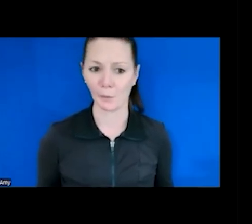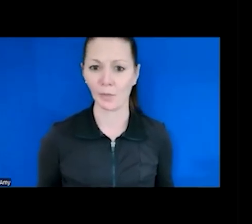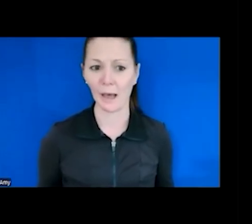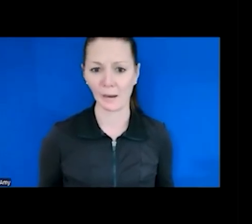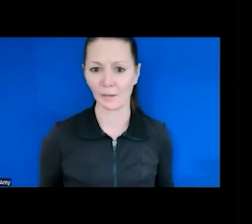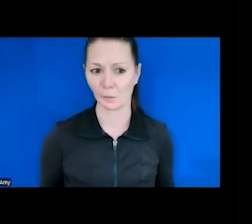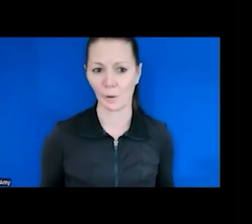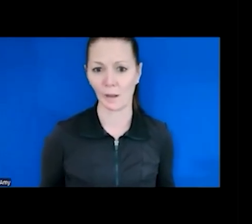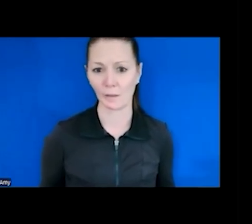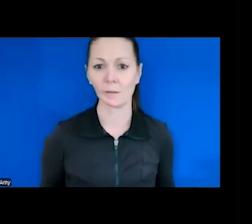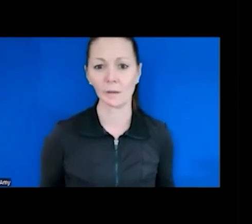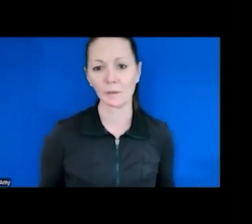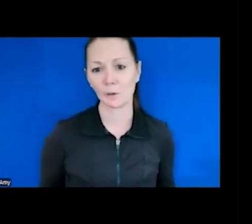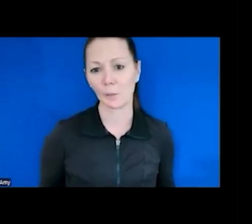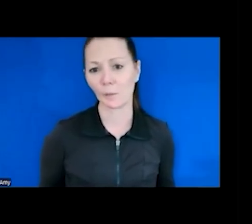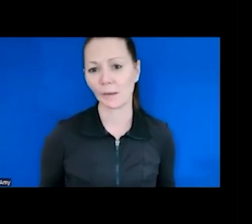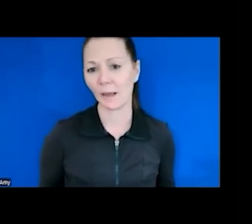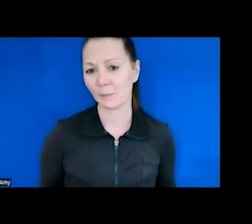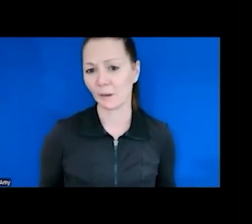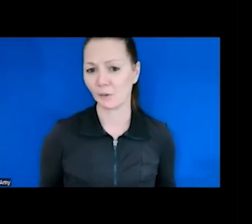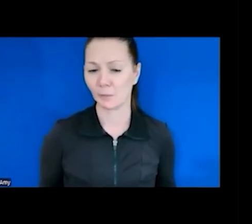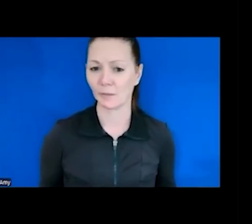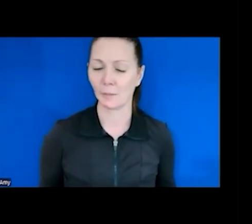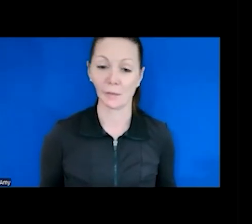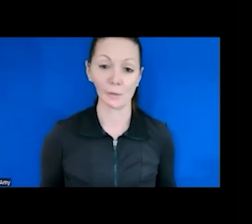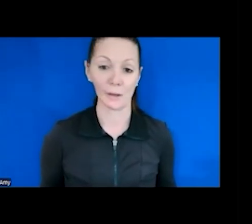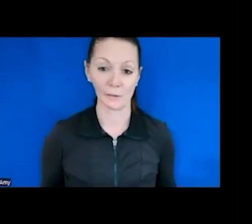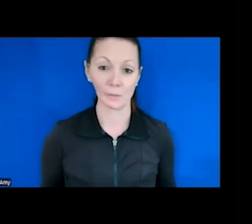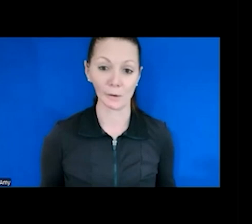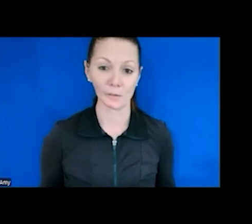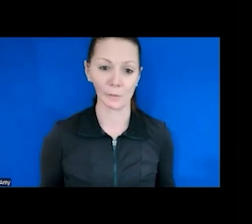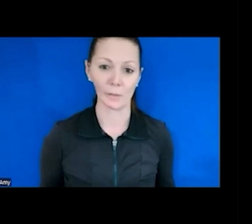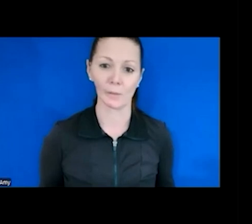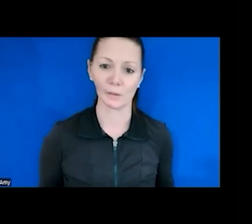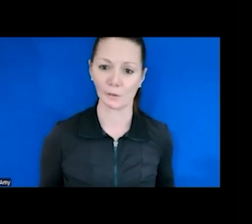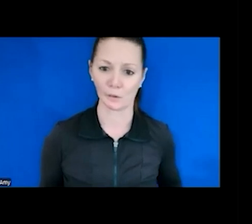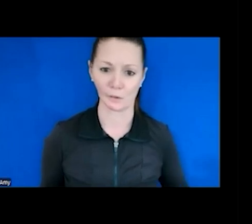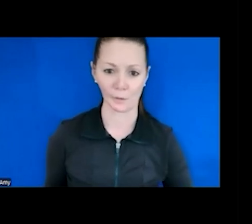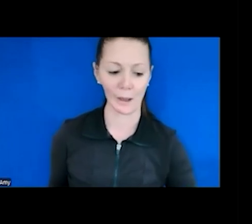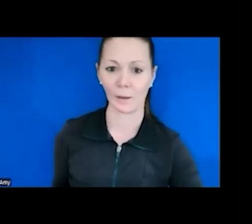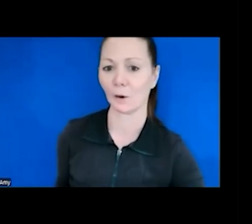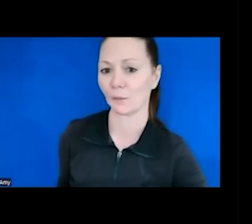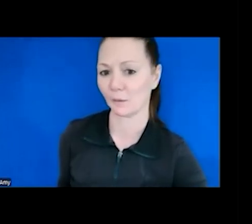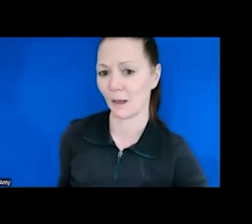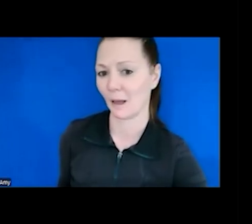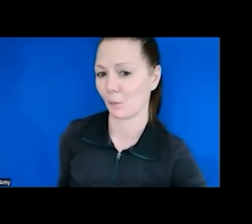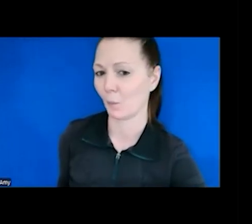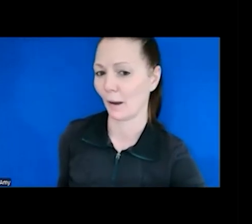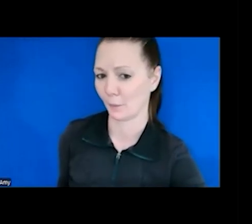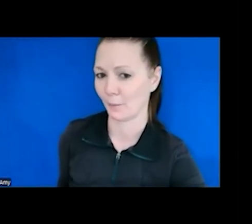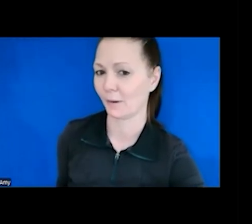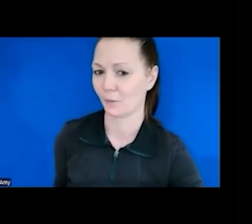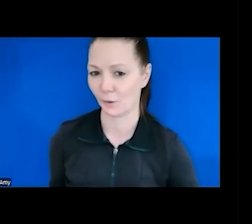might be for that as well. So again, I'm not sure if that's something that you've had experience with, but these churches are not, it's not